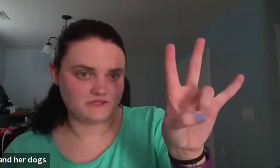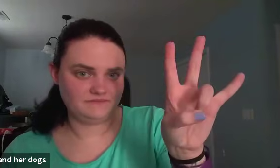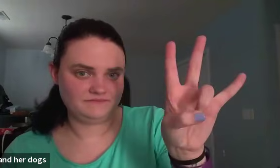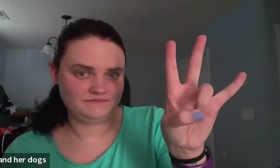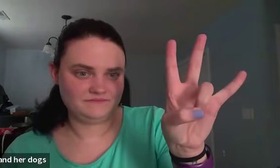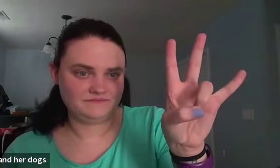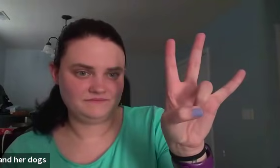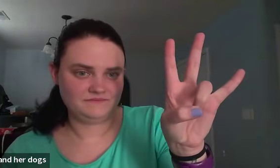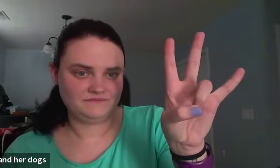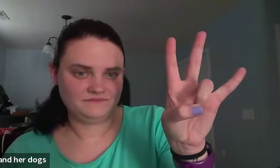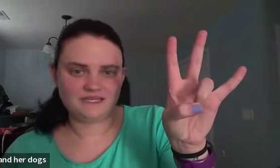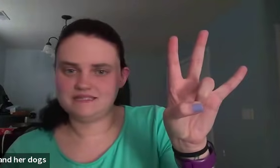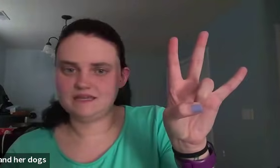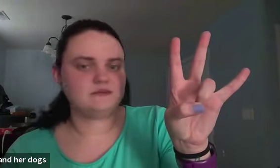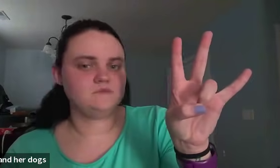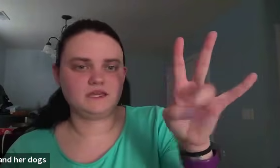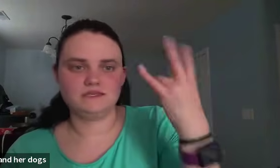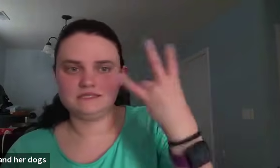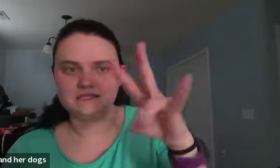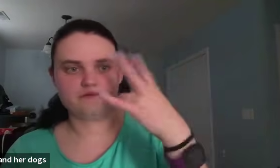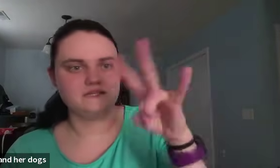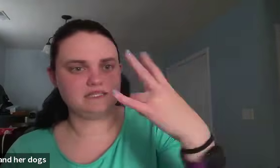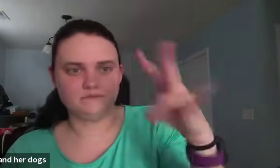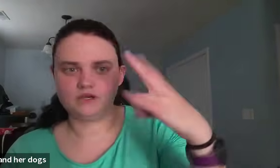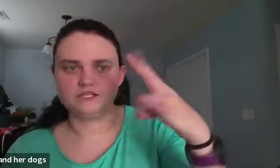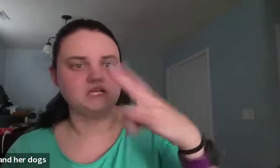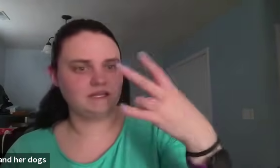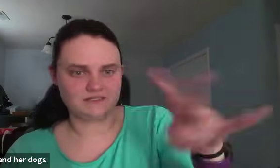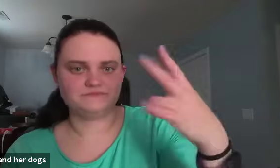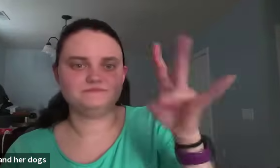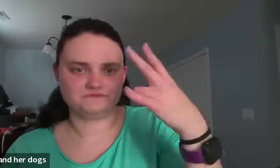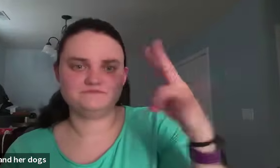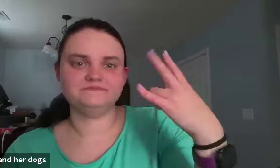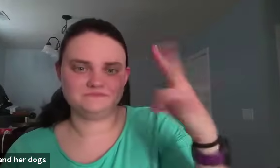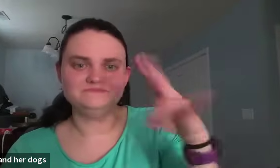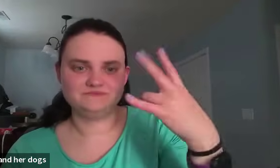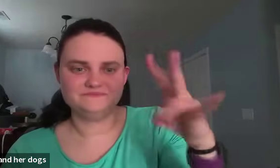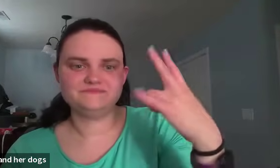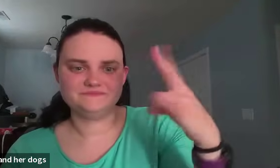7. Exact same thing. 17. We're going to shake it.